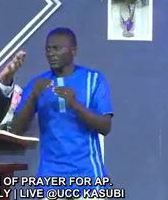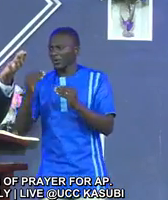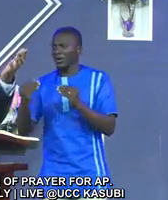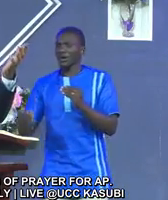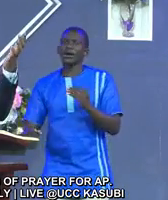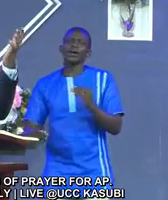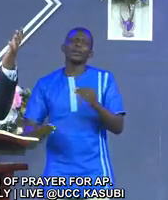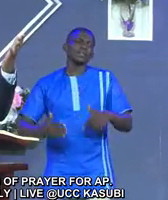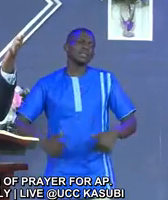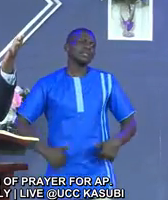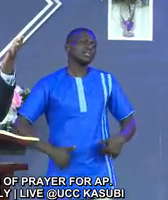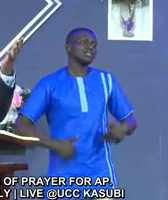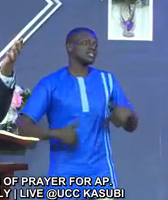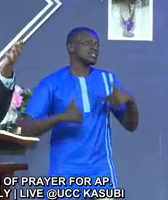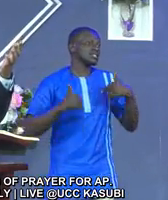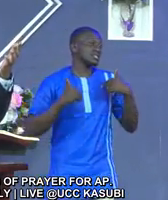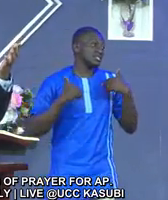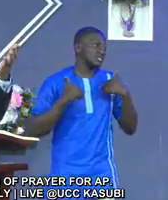my brother,